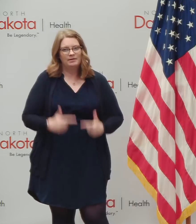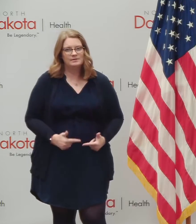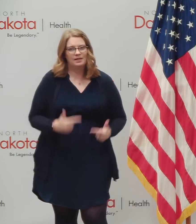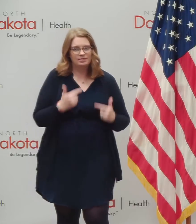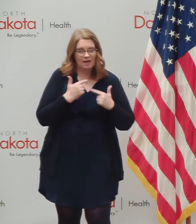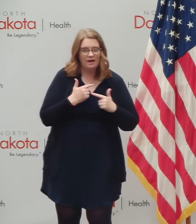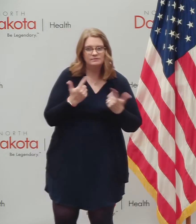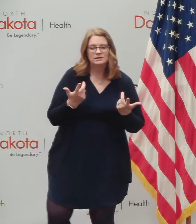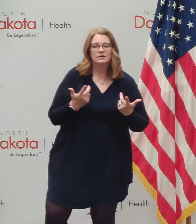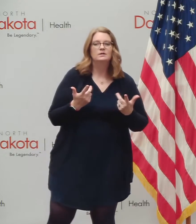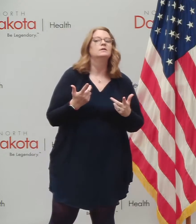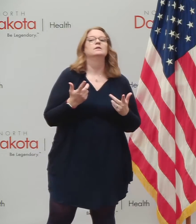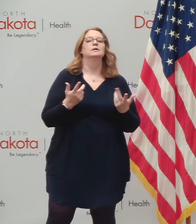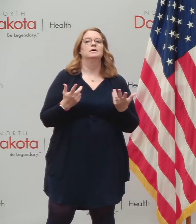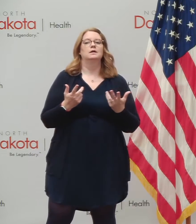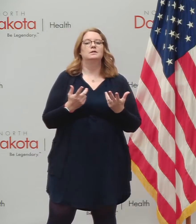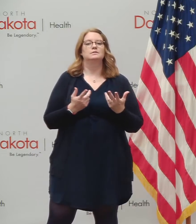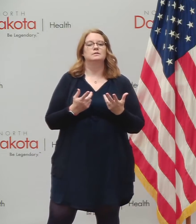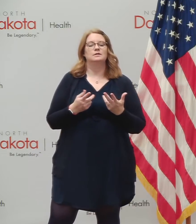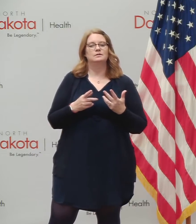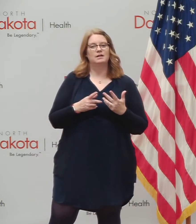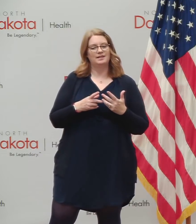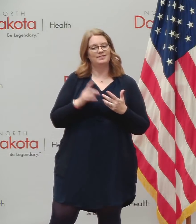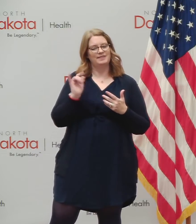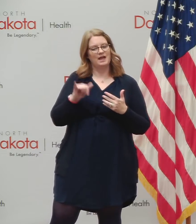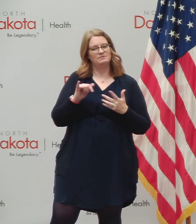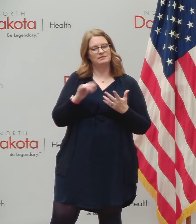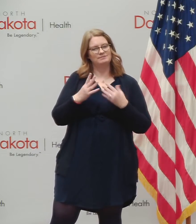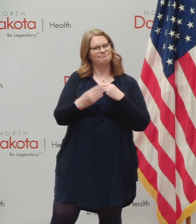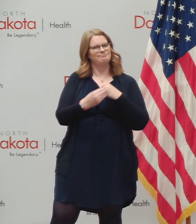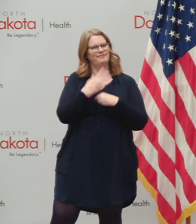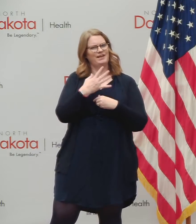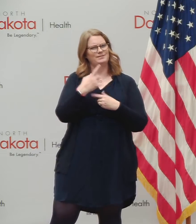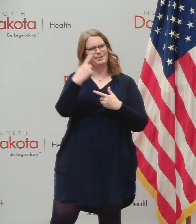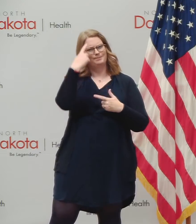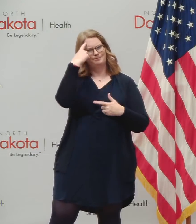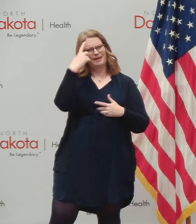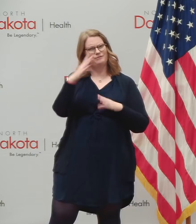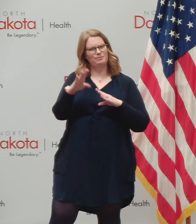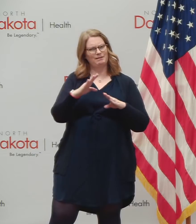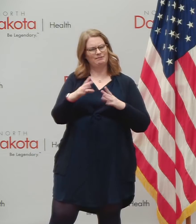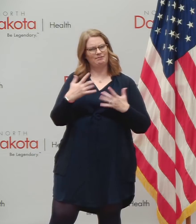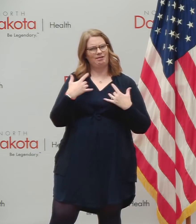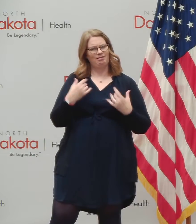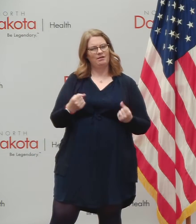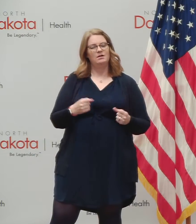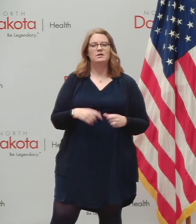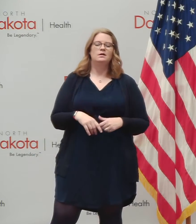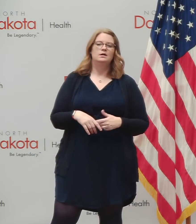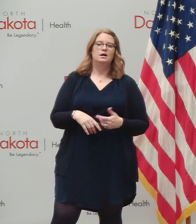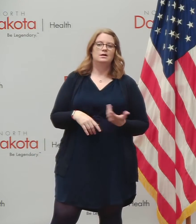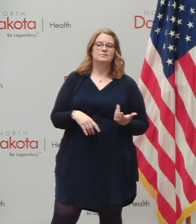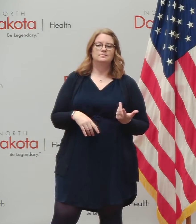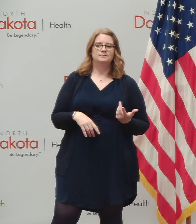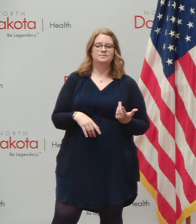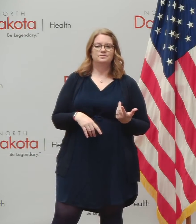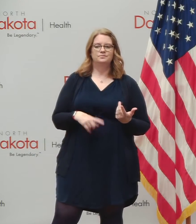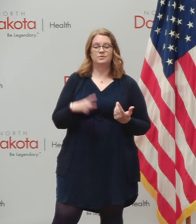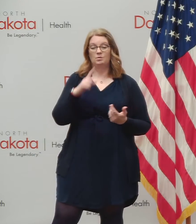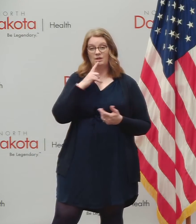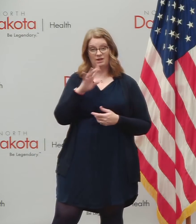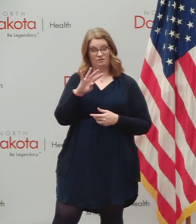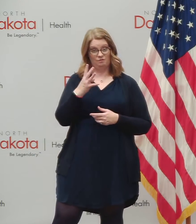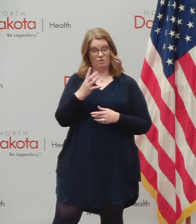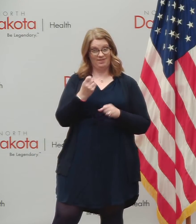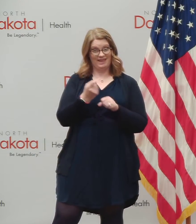that support their, or that can erode their mental and behavioral health. This was really highlighted. We had a fantastic fourth